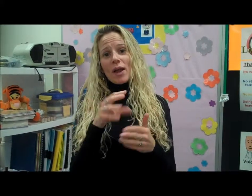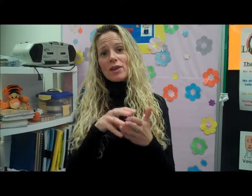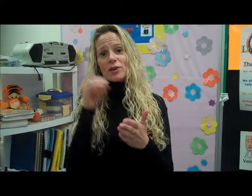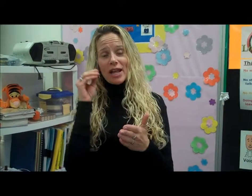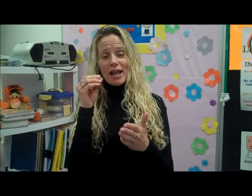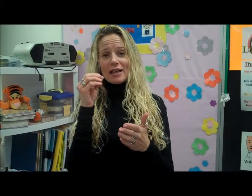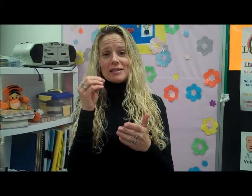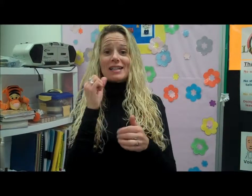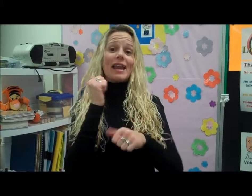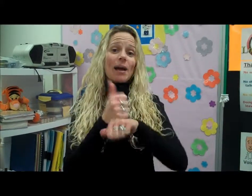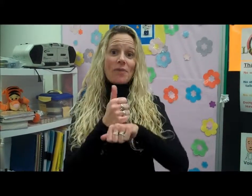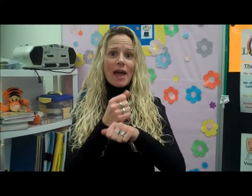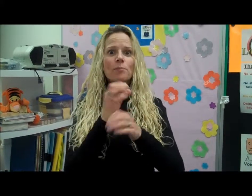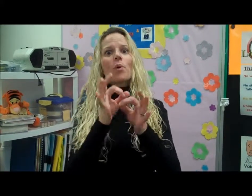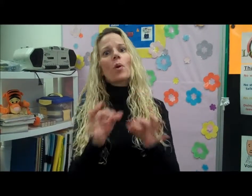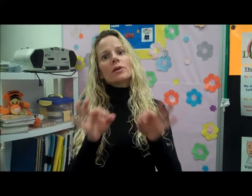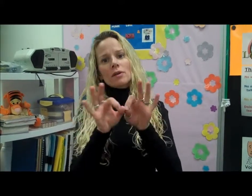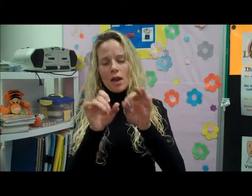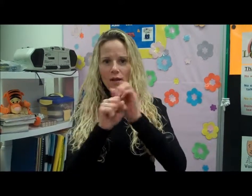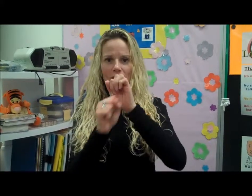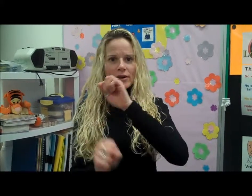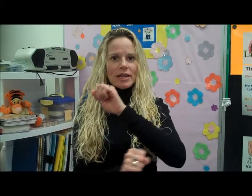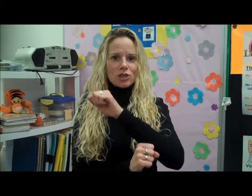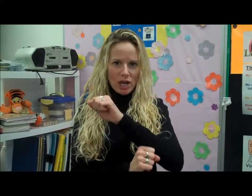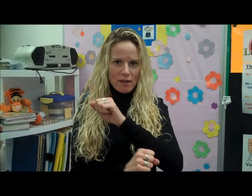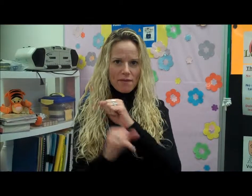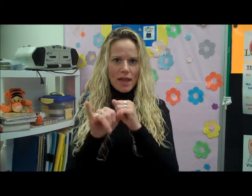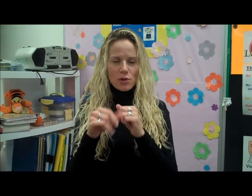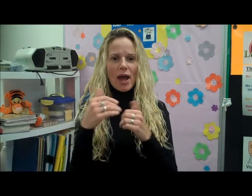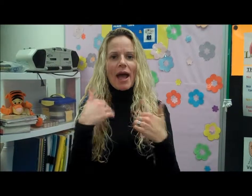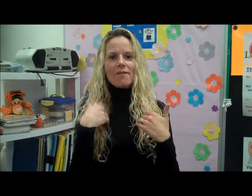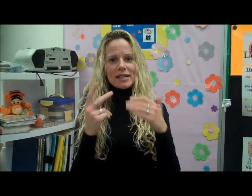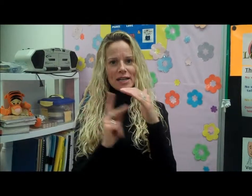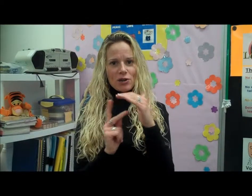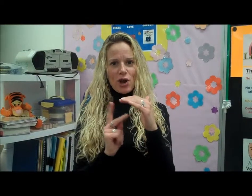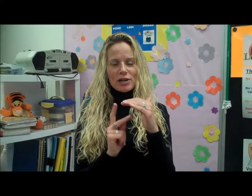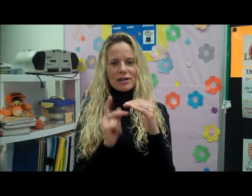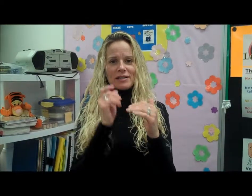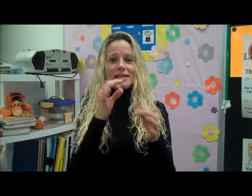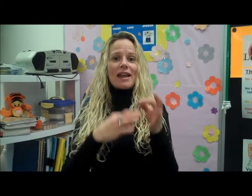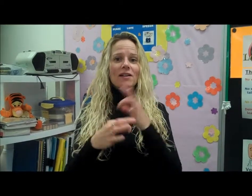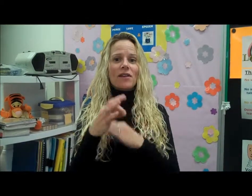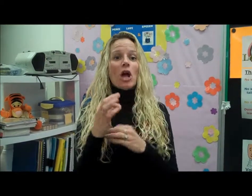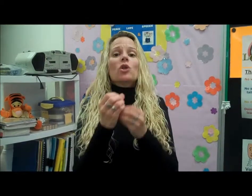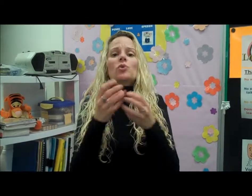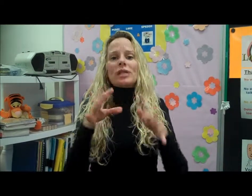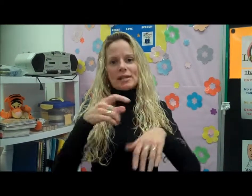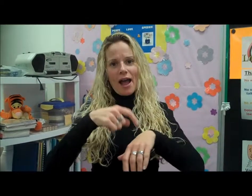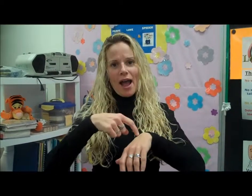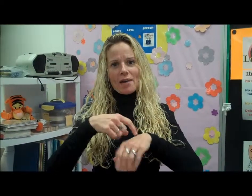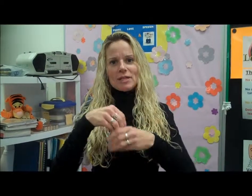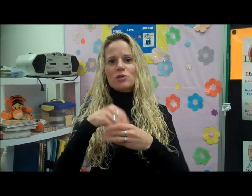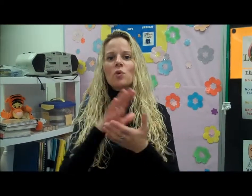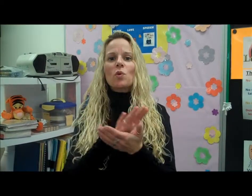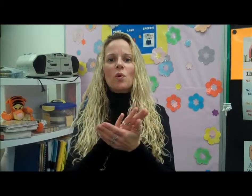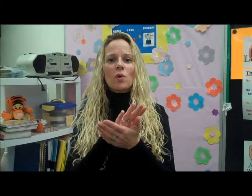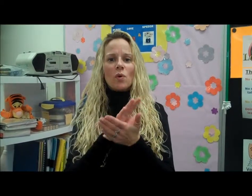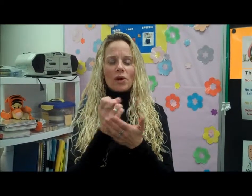learning and setting up that important foundation that you have in kindergarten instead of losing time in school or,